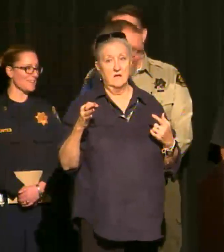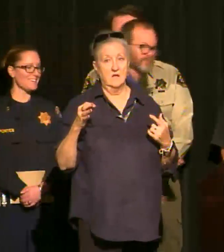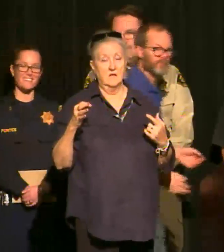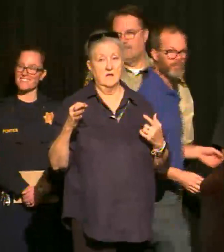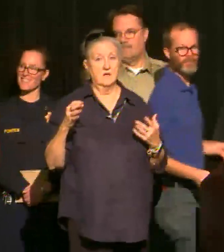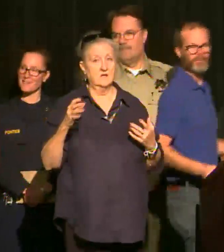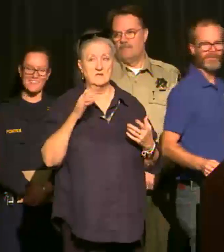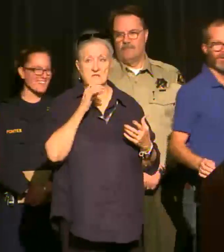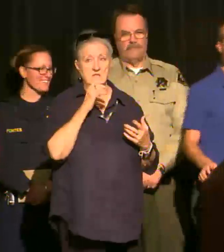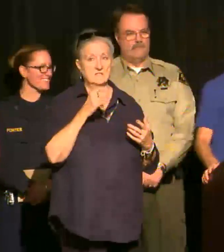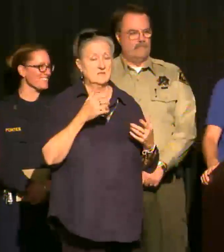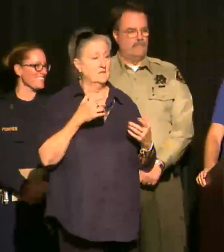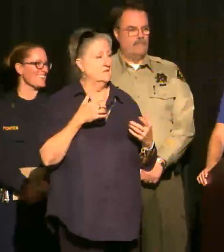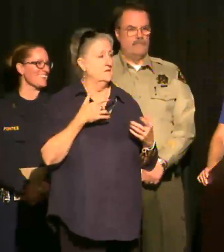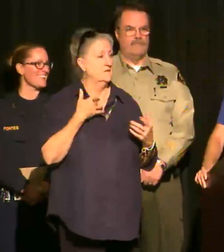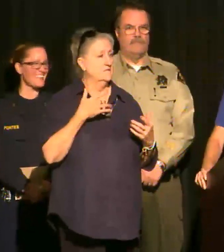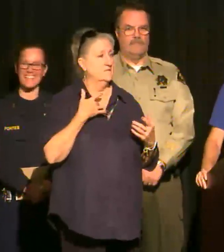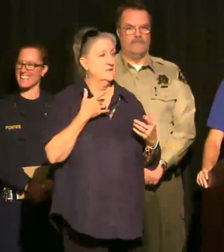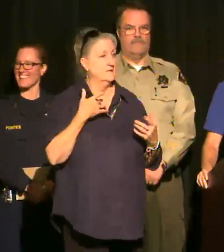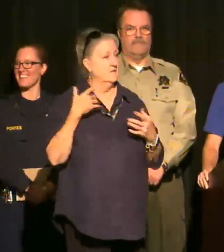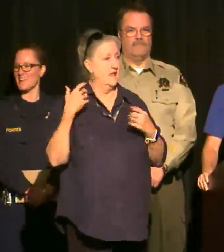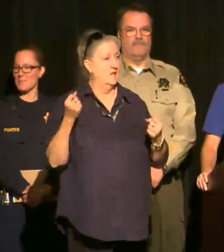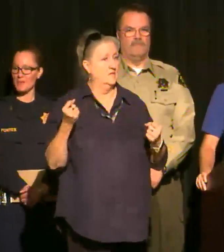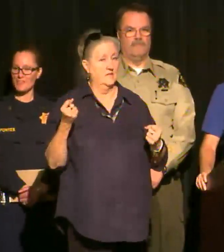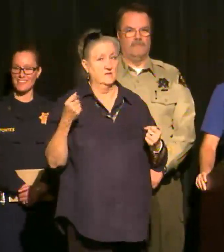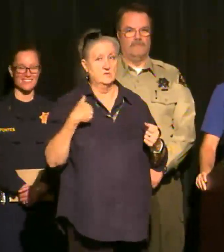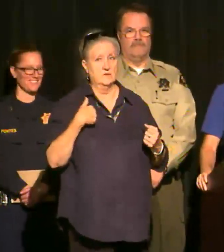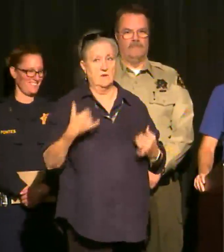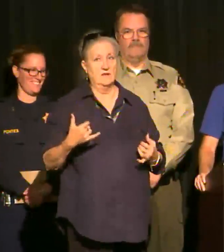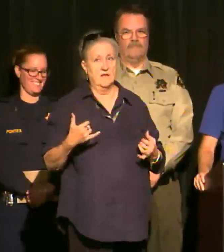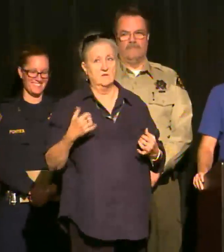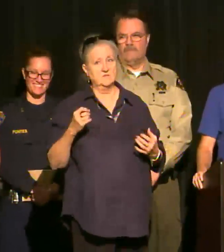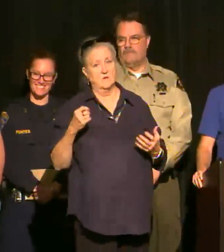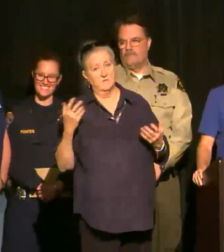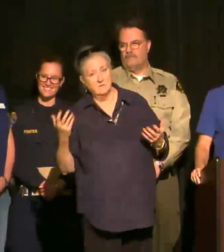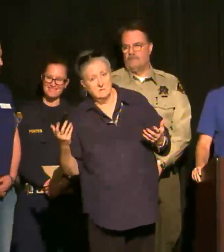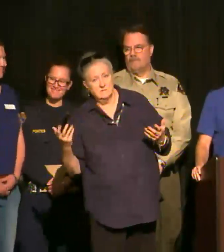it doesn't feel, healthy to me right now. So,